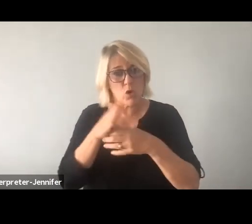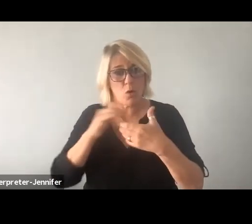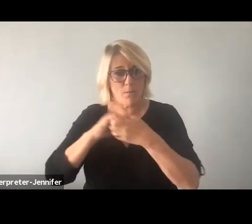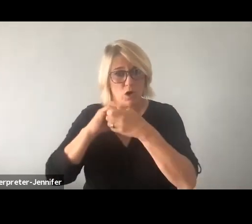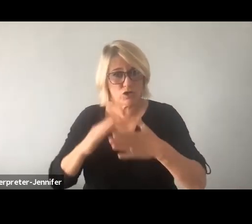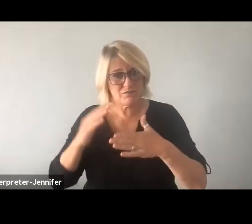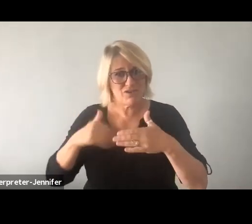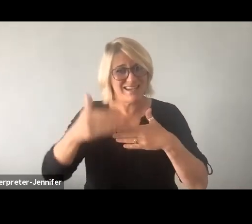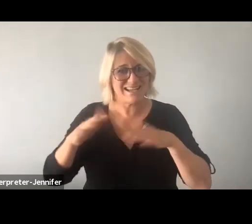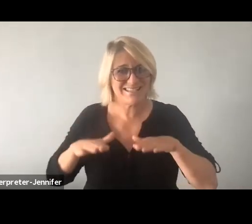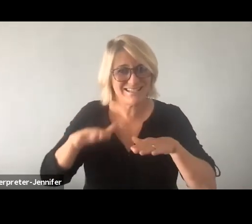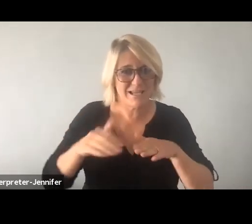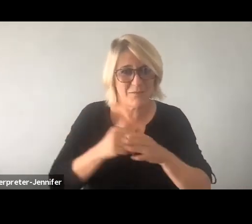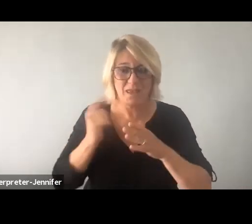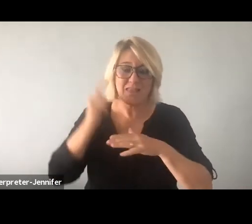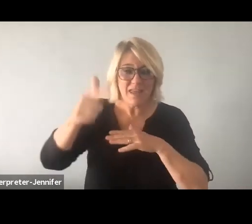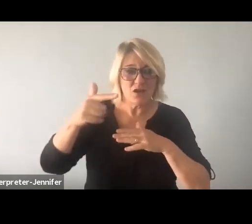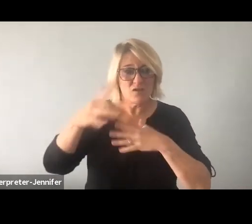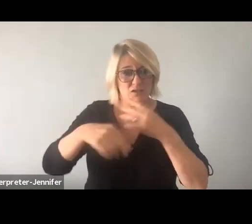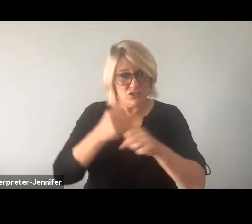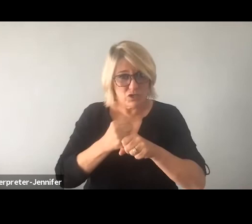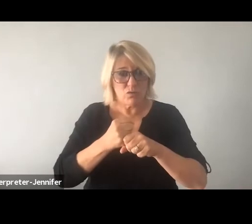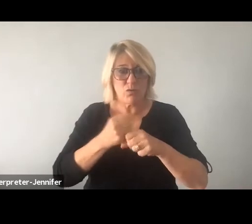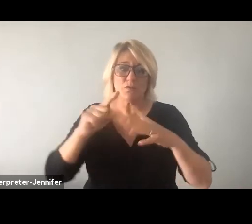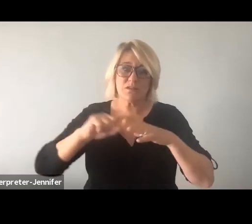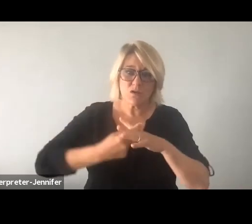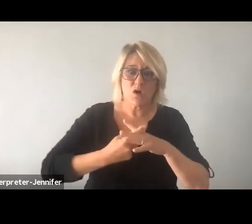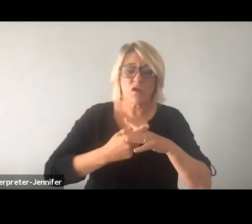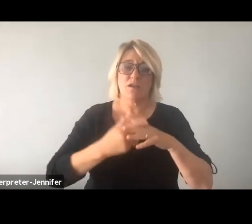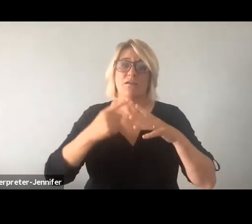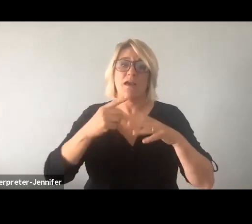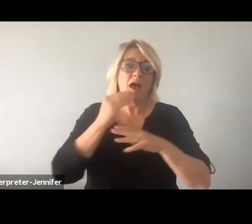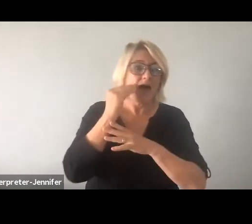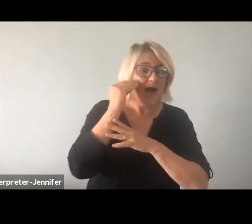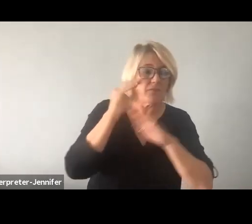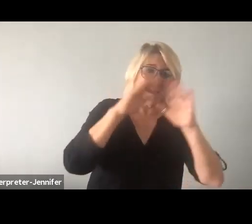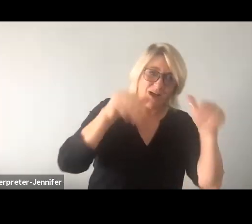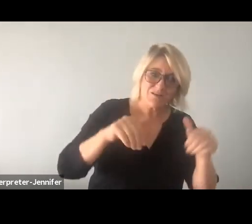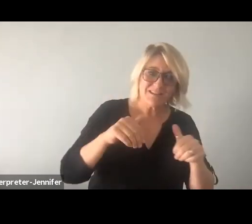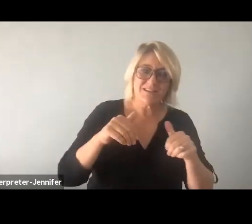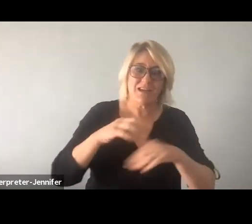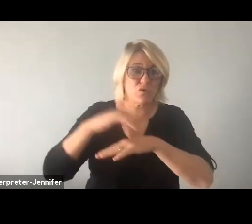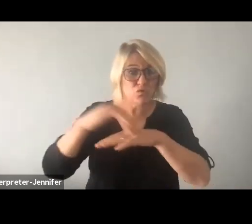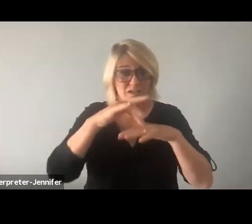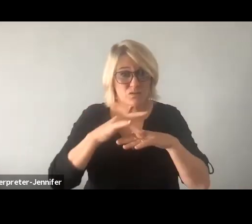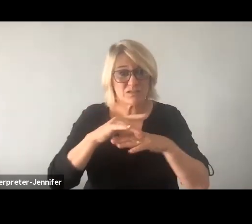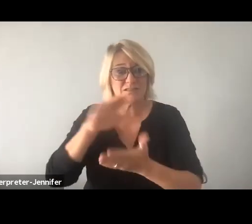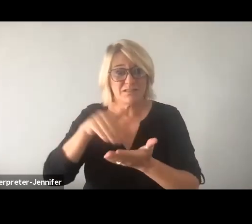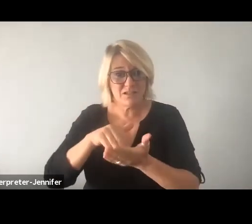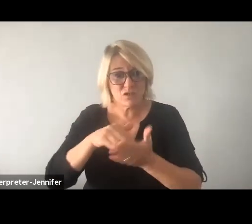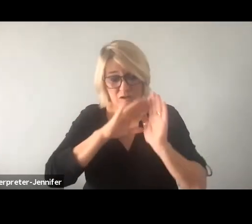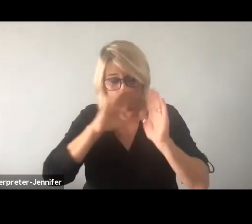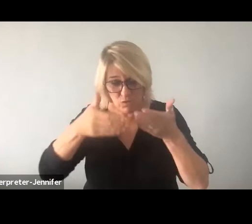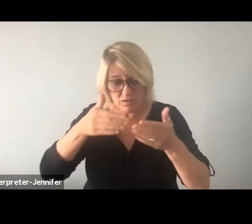this year, we will be launching a housing and services resource center focused on people with disabilities,